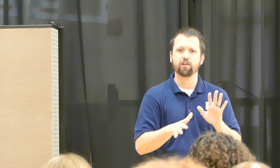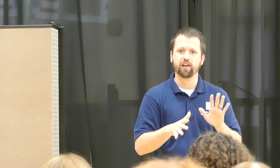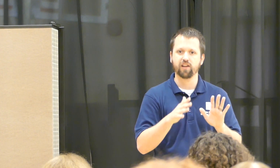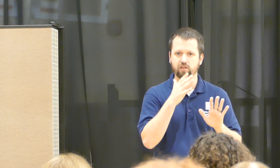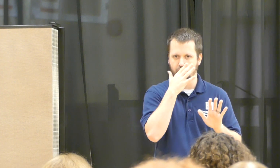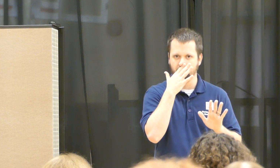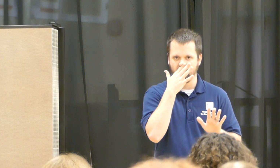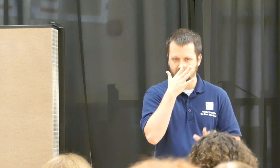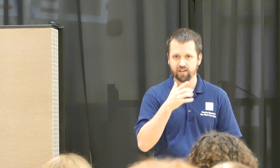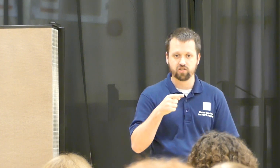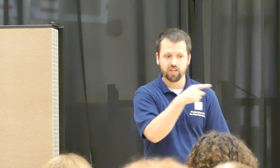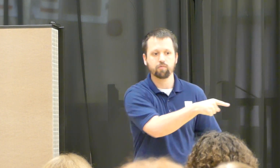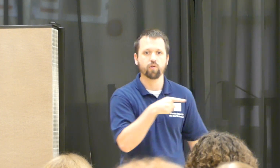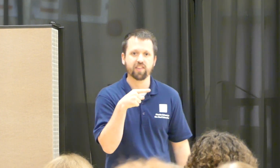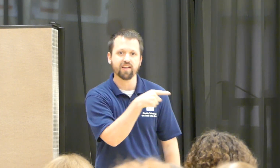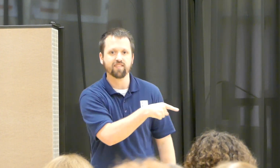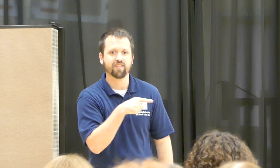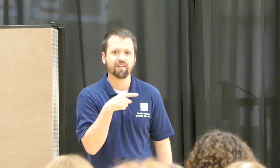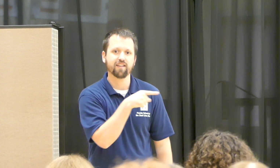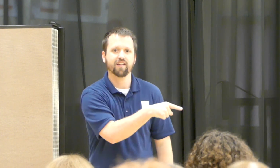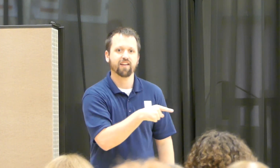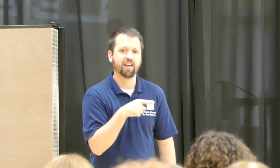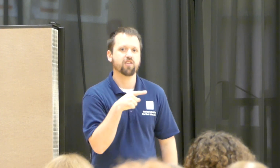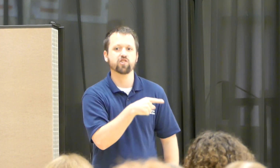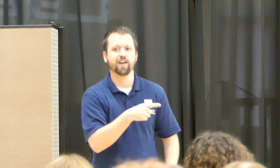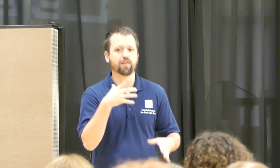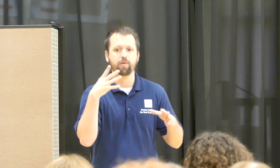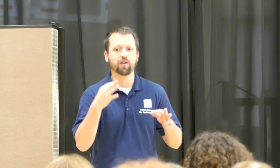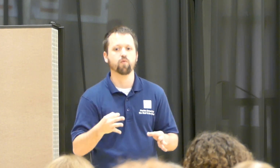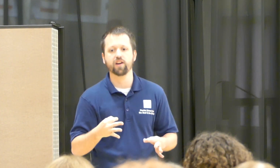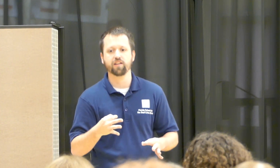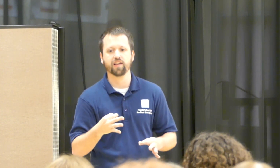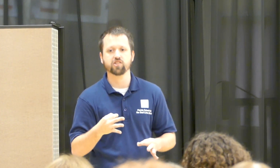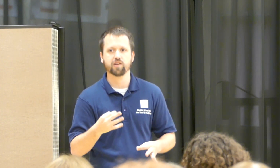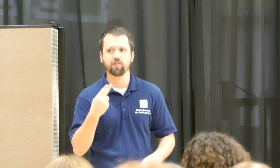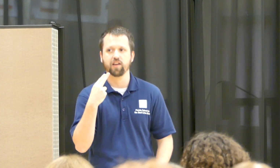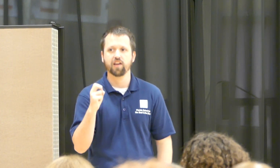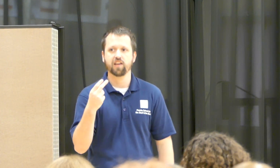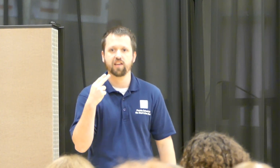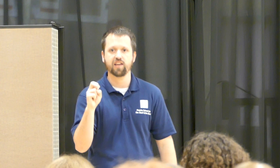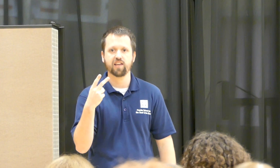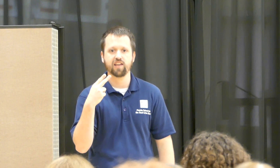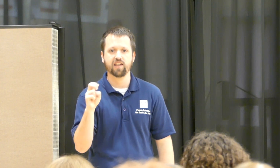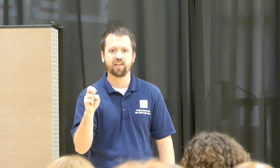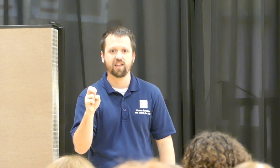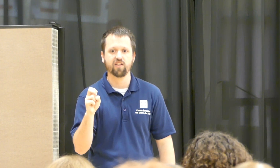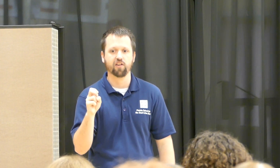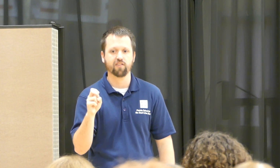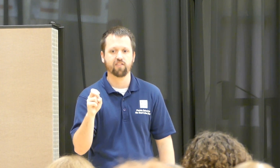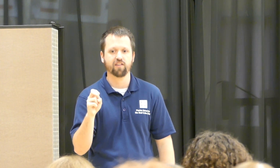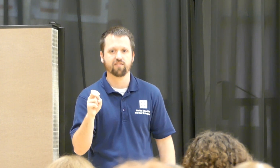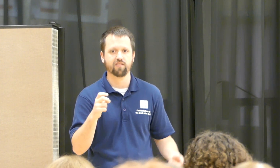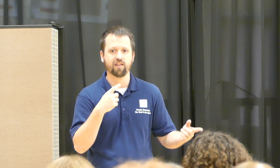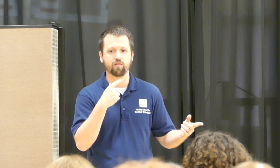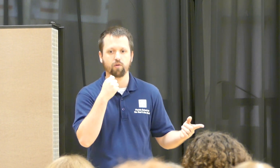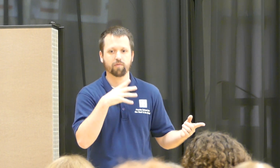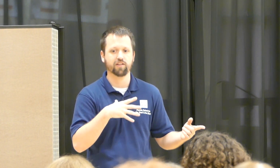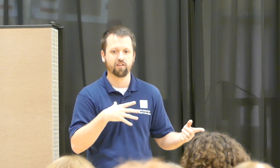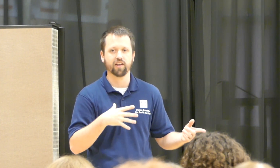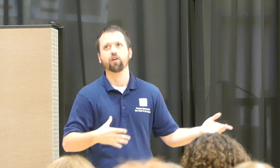and they just keep doing this. And you just have to pick one and just keep saying he, and then all of a sudden they say it's a woman, and you're like, oh